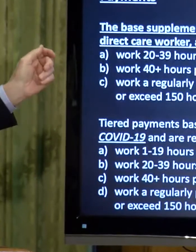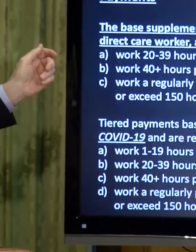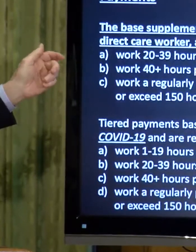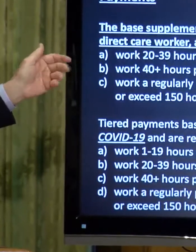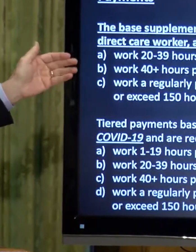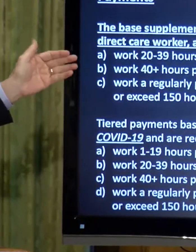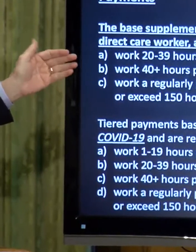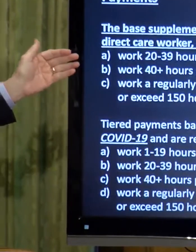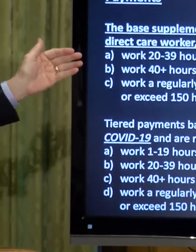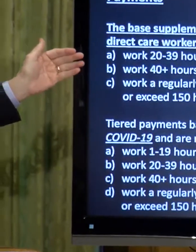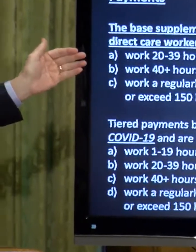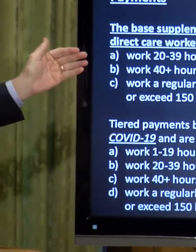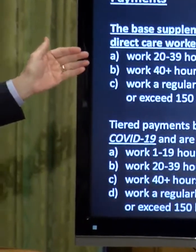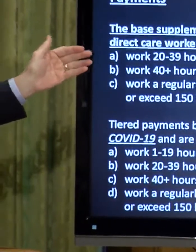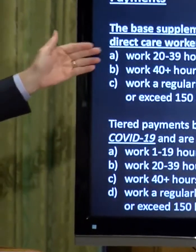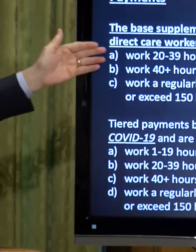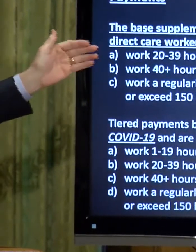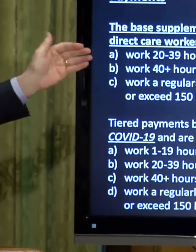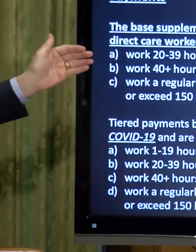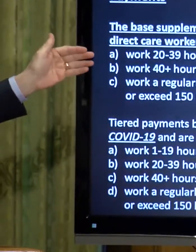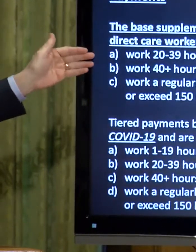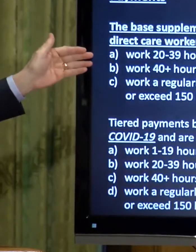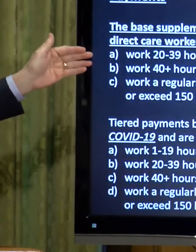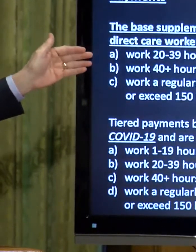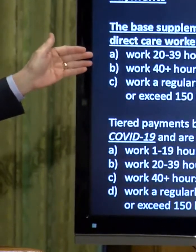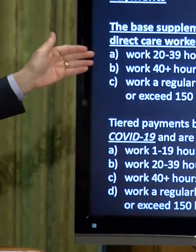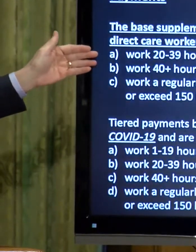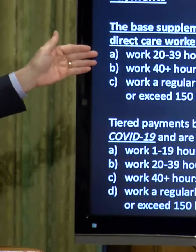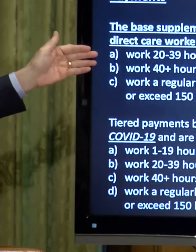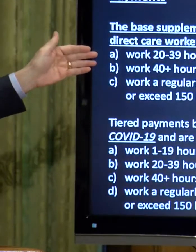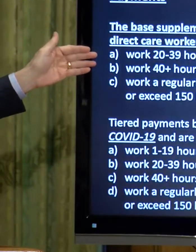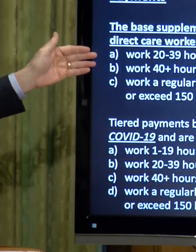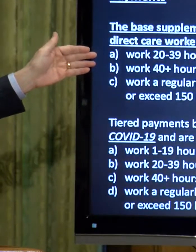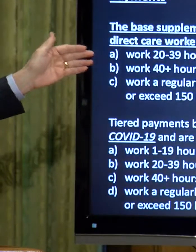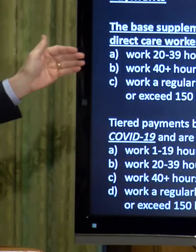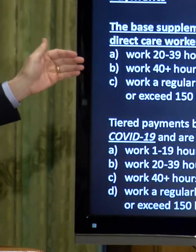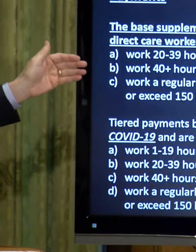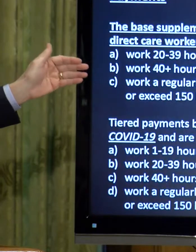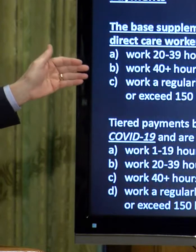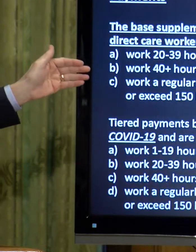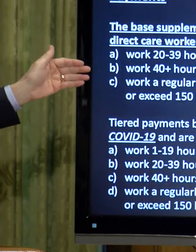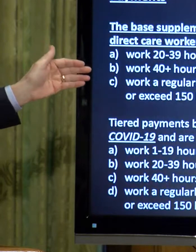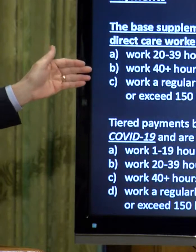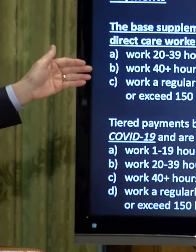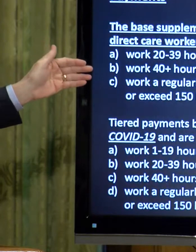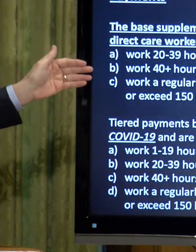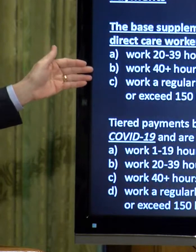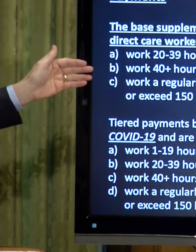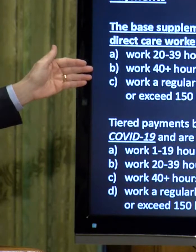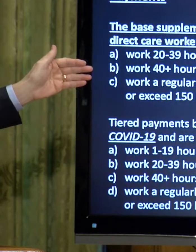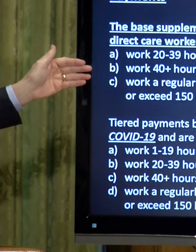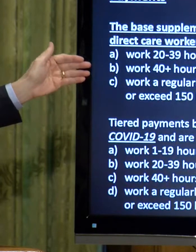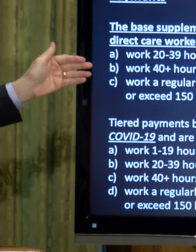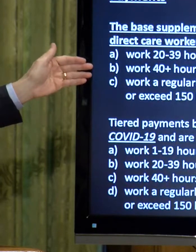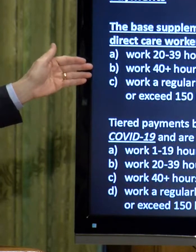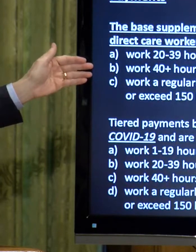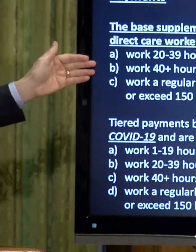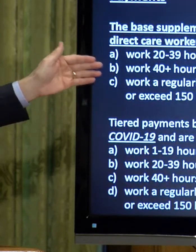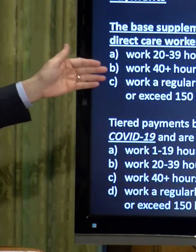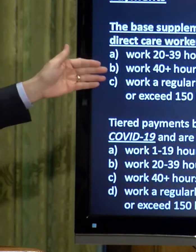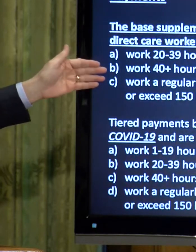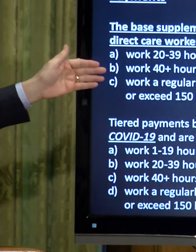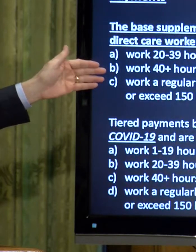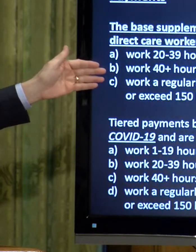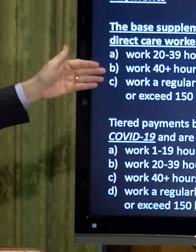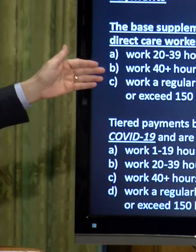worker, which is $125 a week if you're working part-time, 40 plus hours per week if you work,